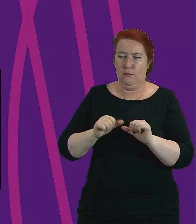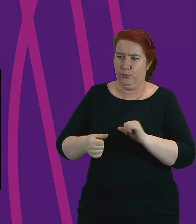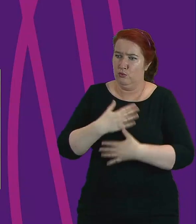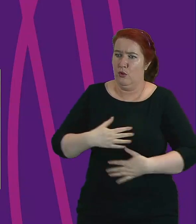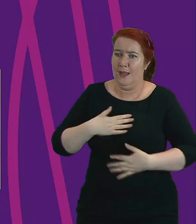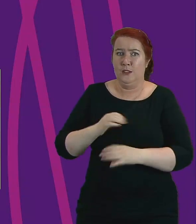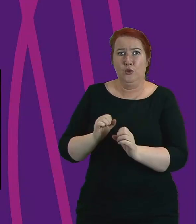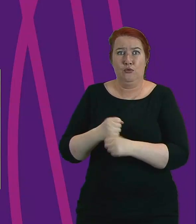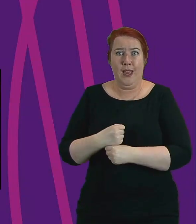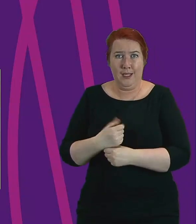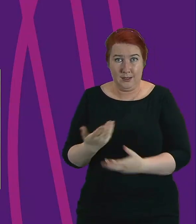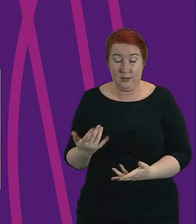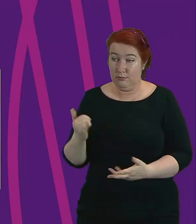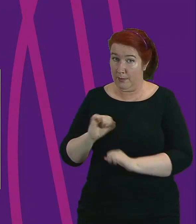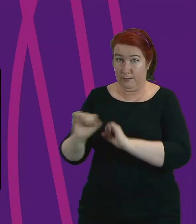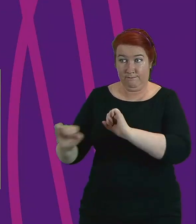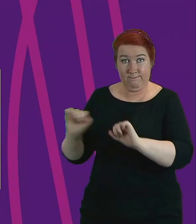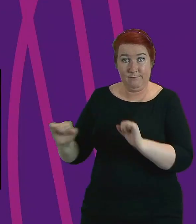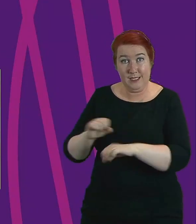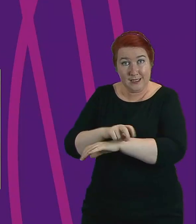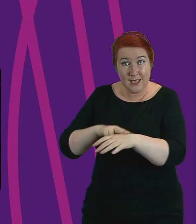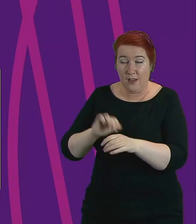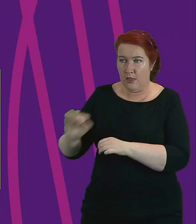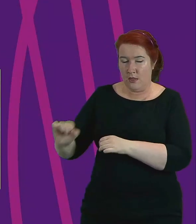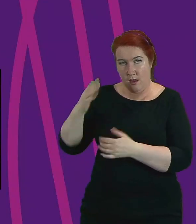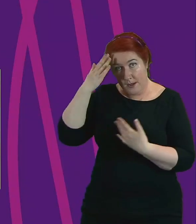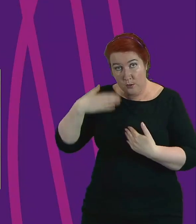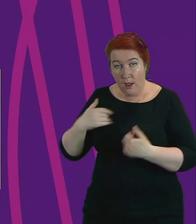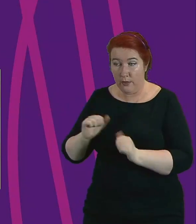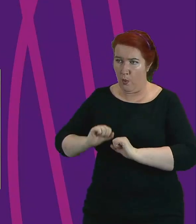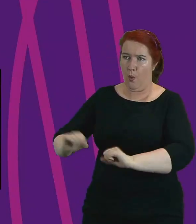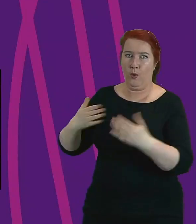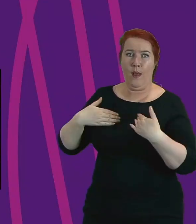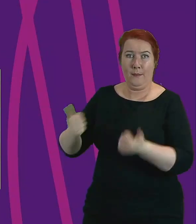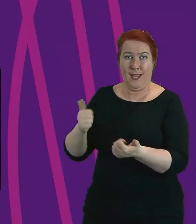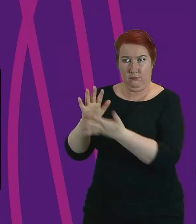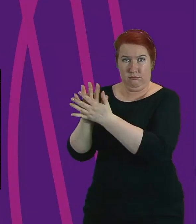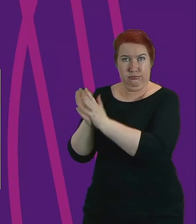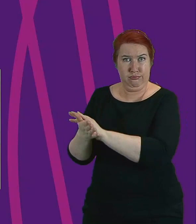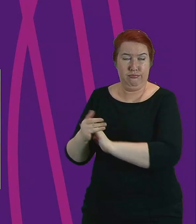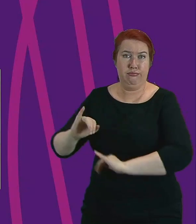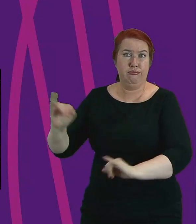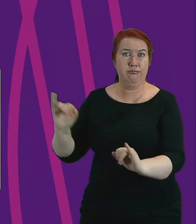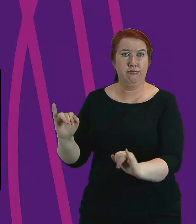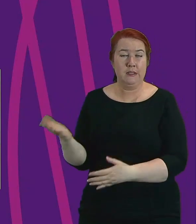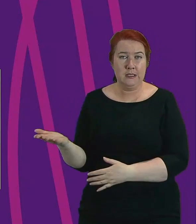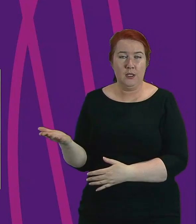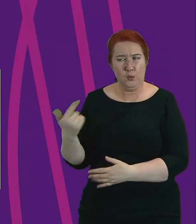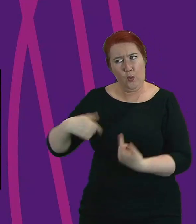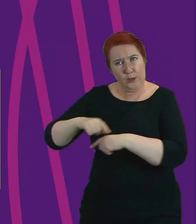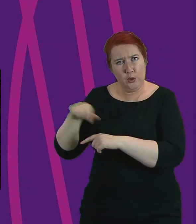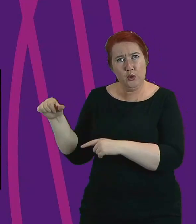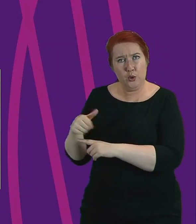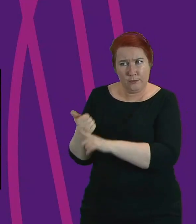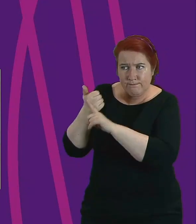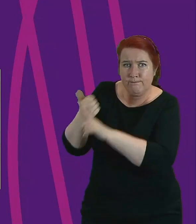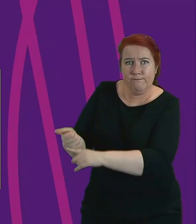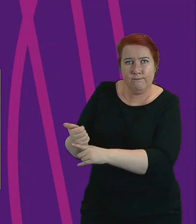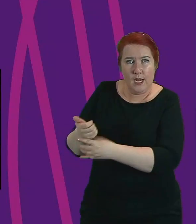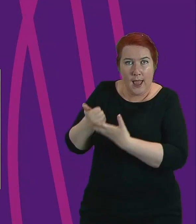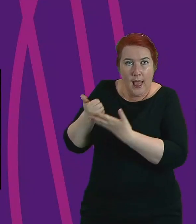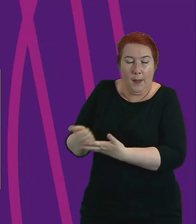many staff whose mental health and well-being is being impacted, so we need to be clear that we're prepared to help them, that the support is there and they